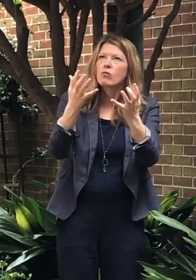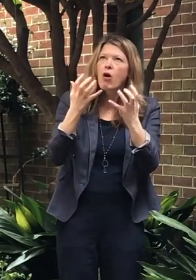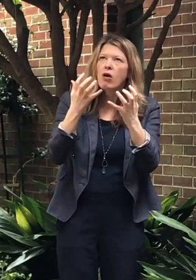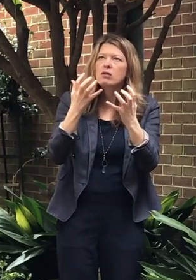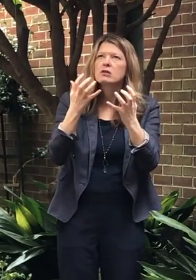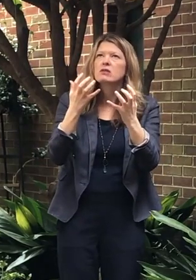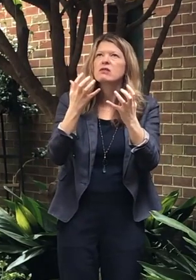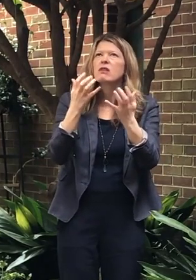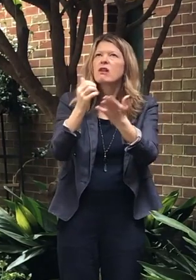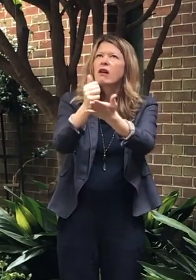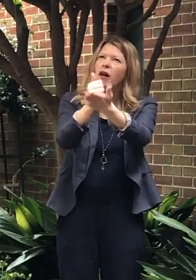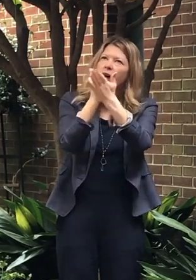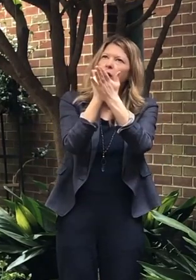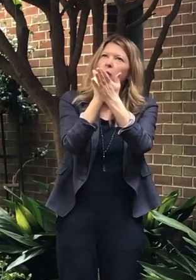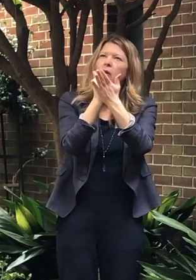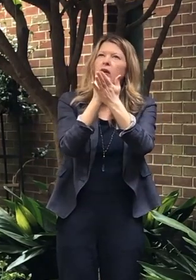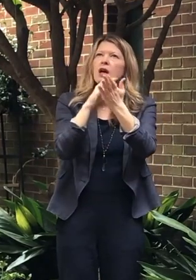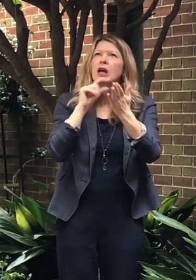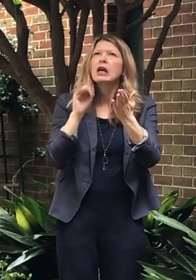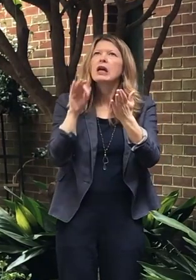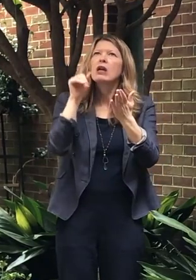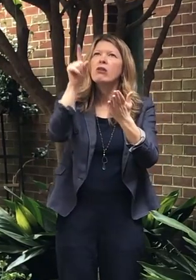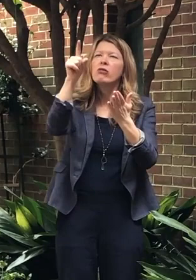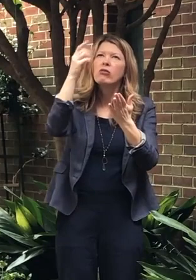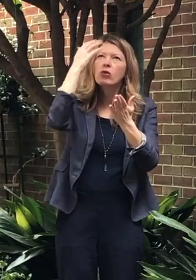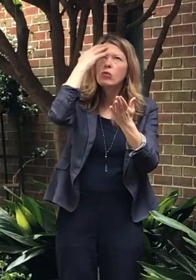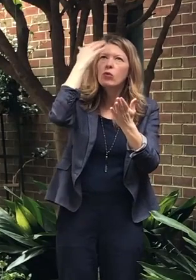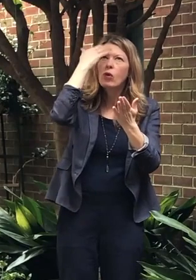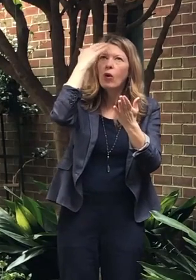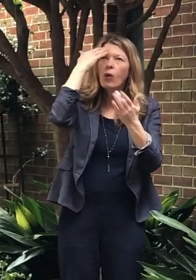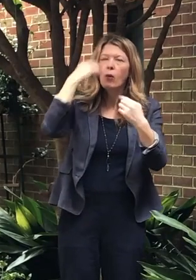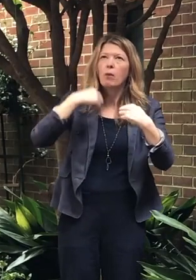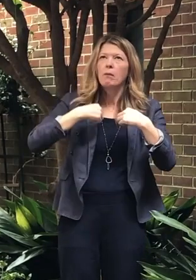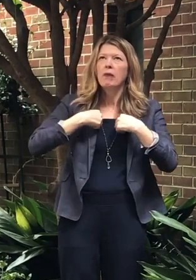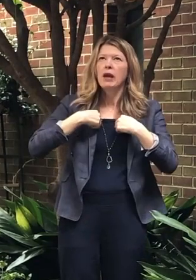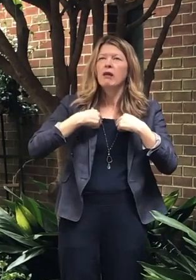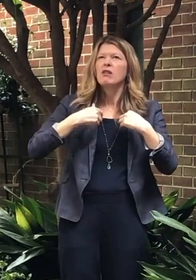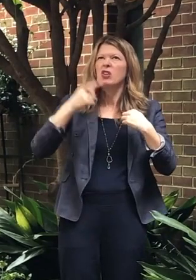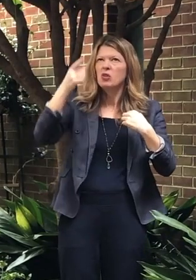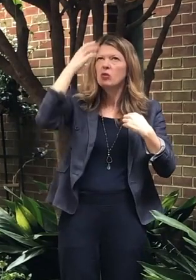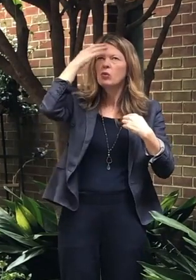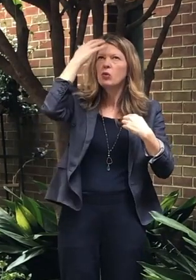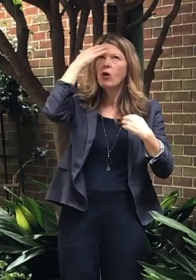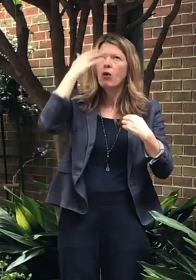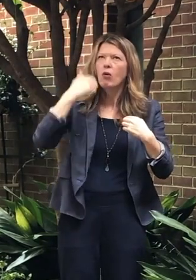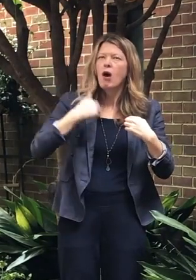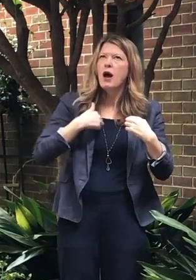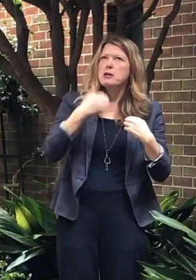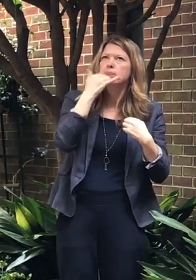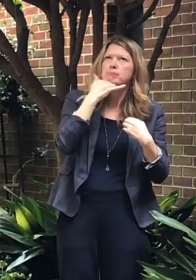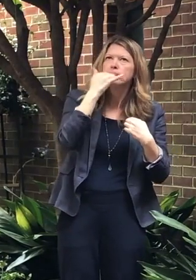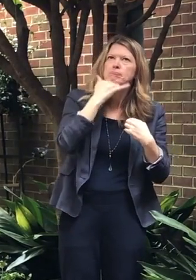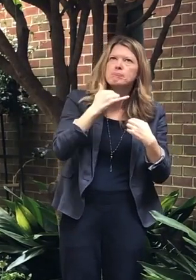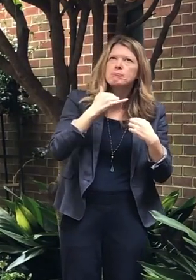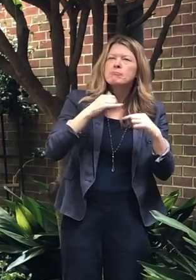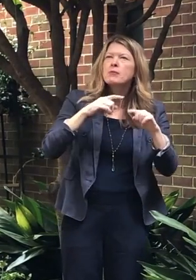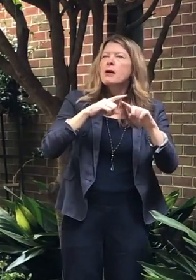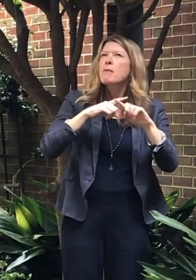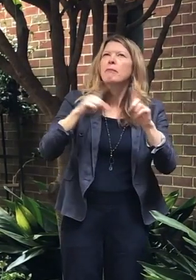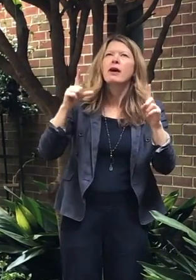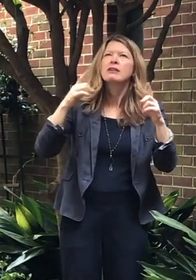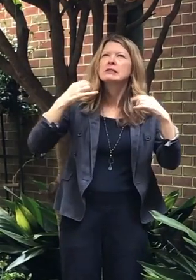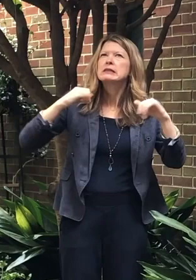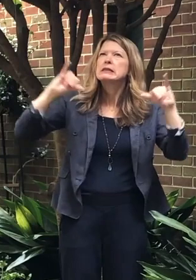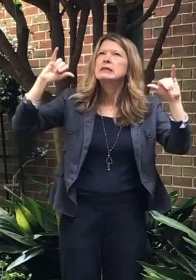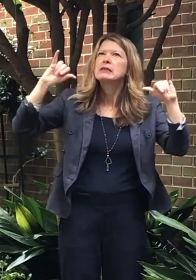If you, Lord, were to note what is done amiss, O Lord, who could stand? For there